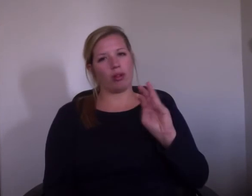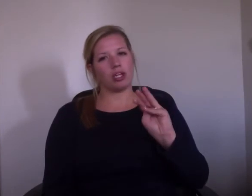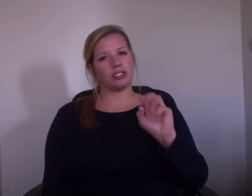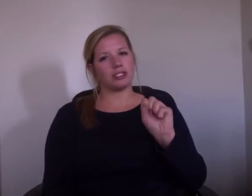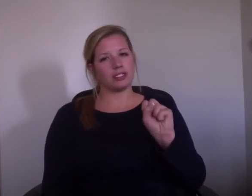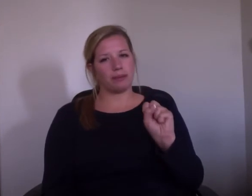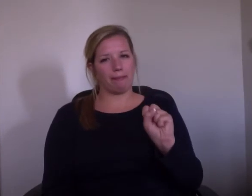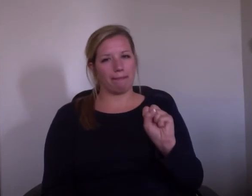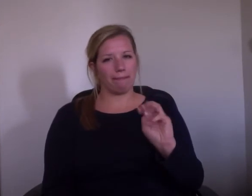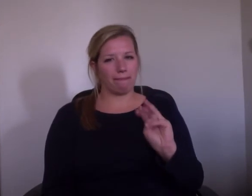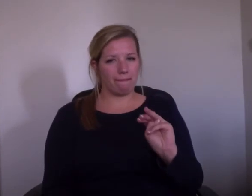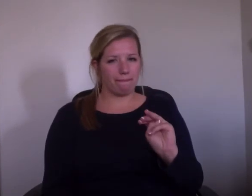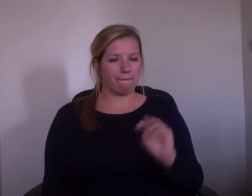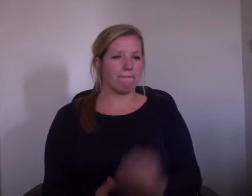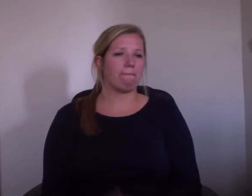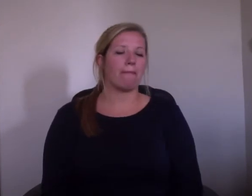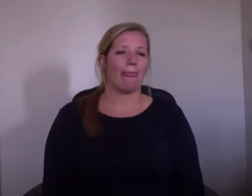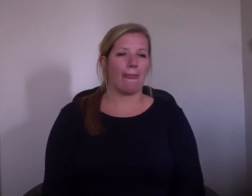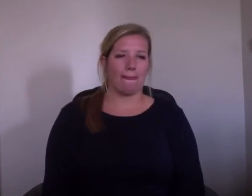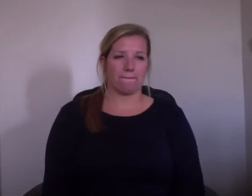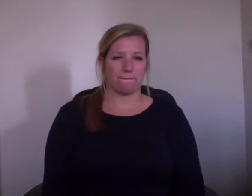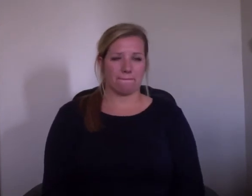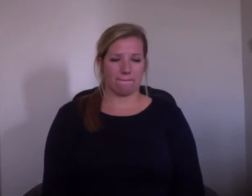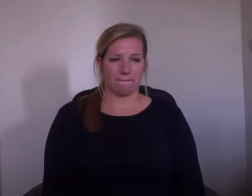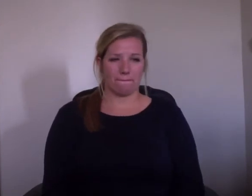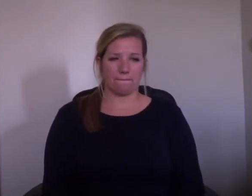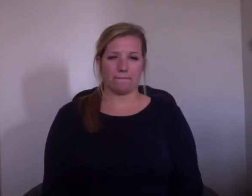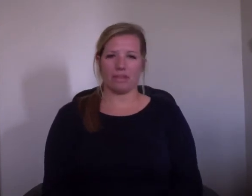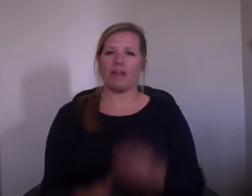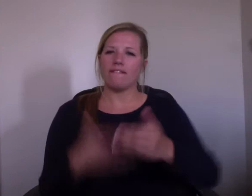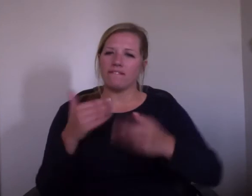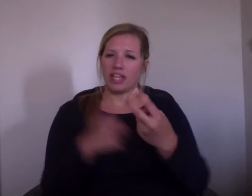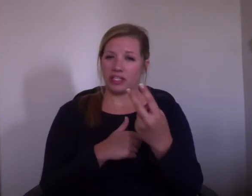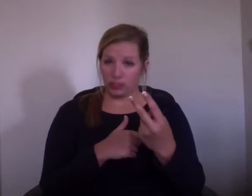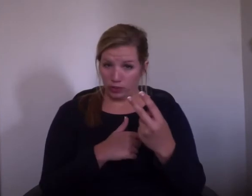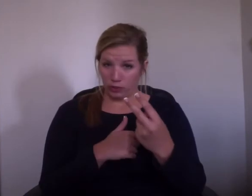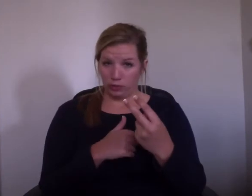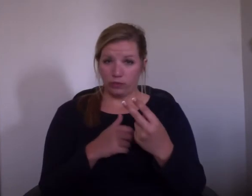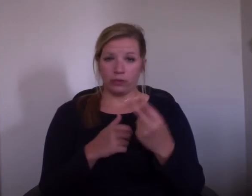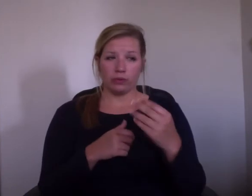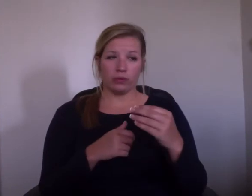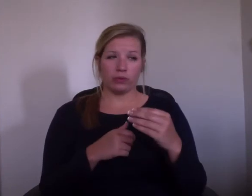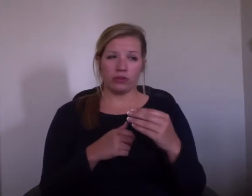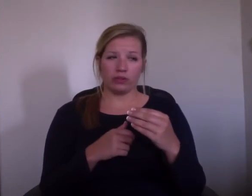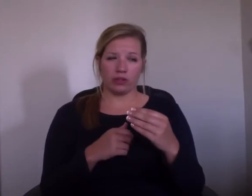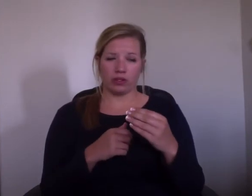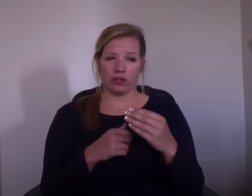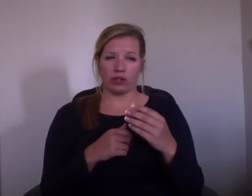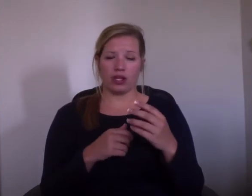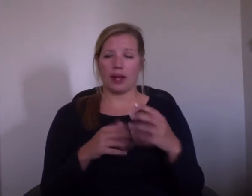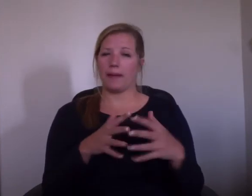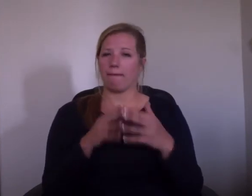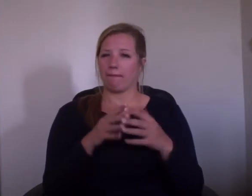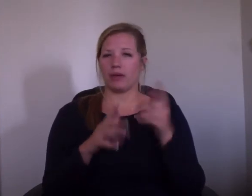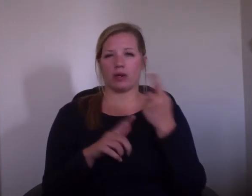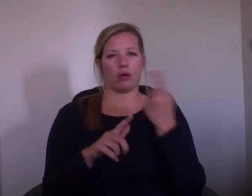Now, during this phase 2, the U.S. is only involved through the CIA, so very covertly. If you asked any